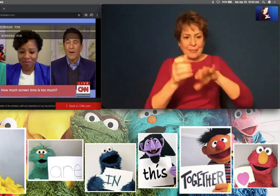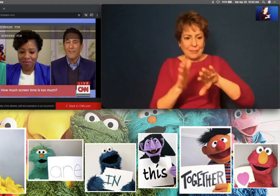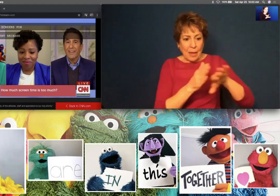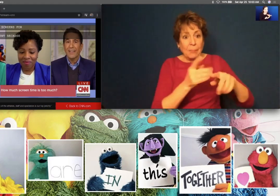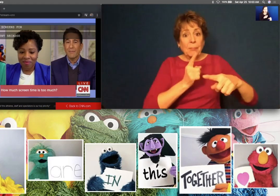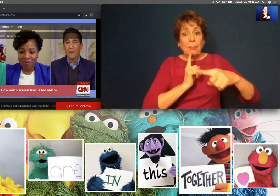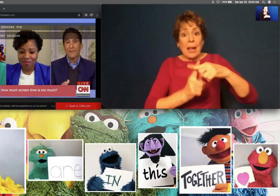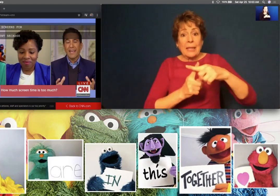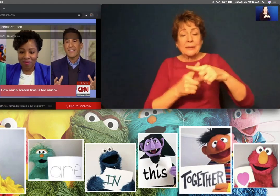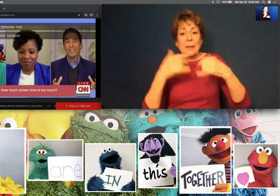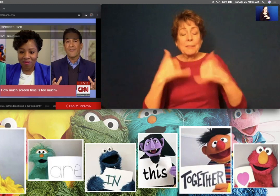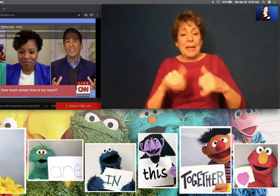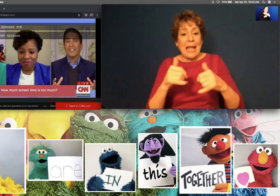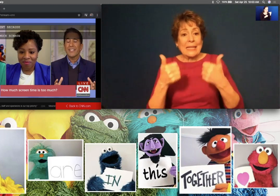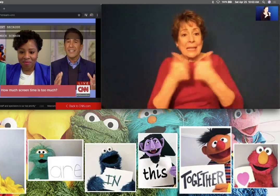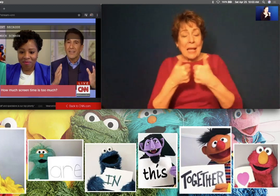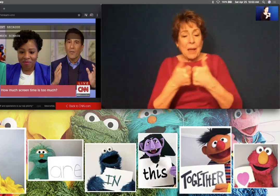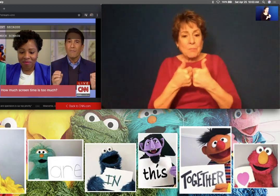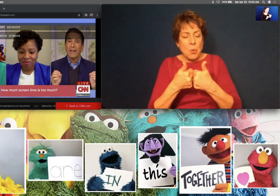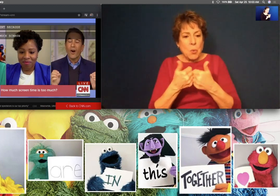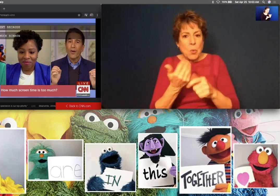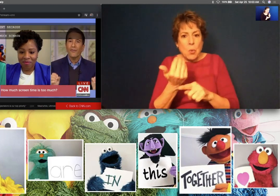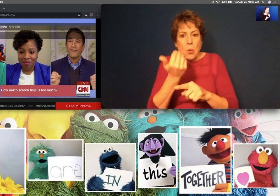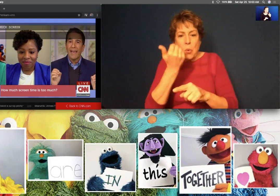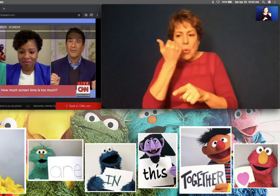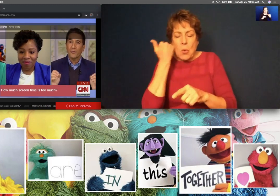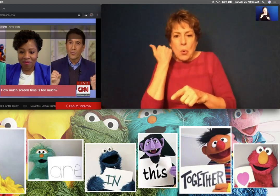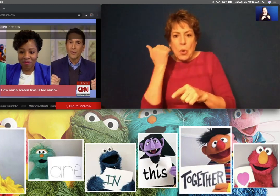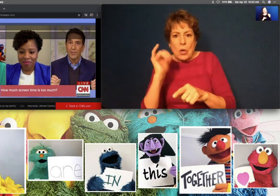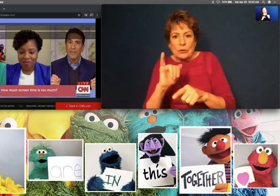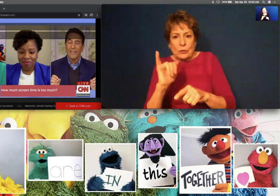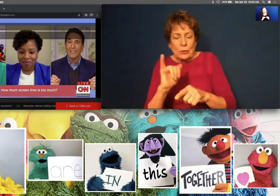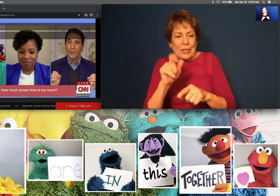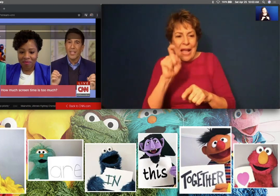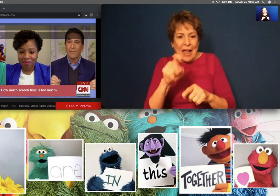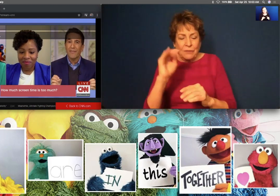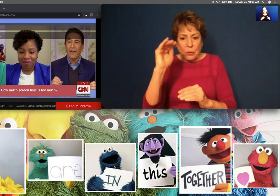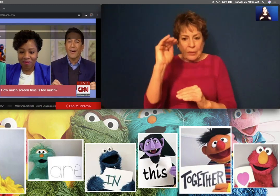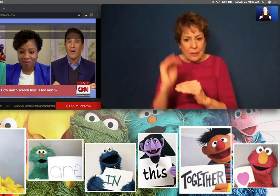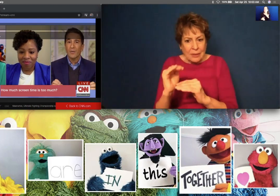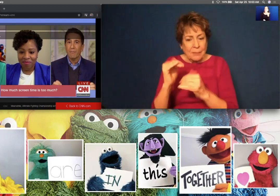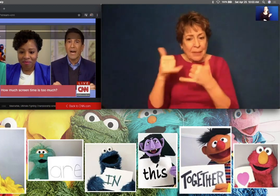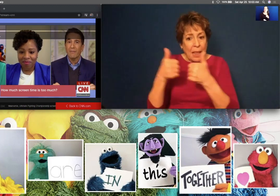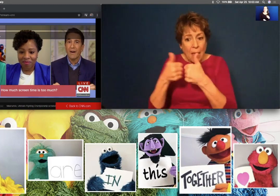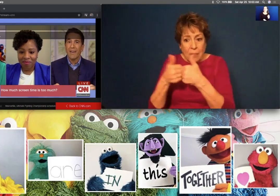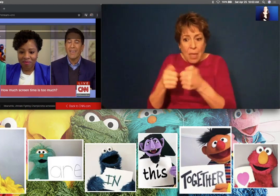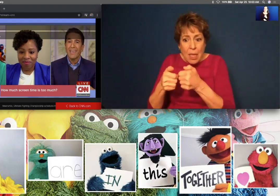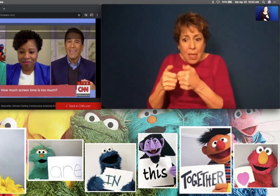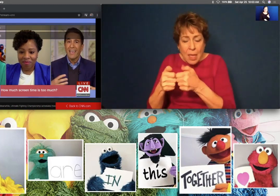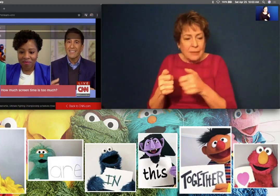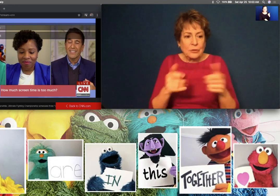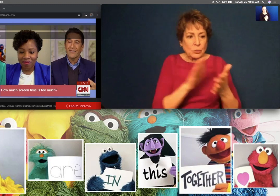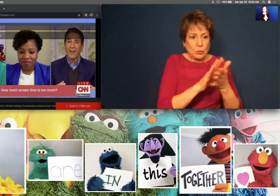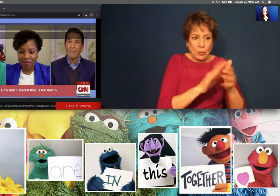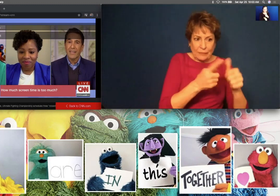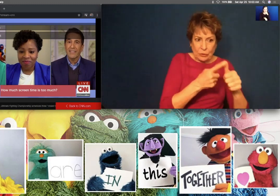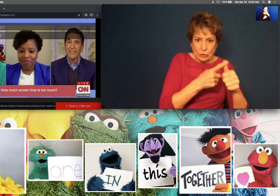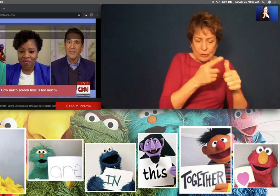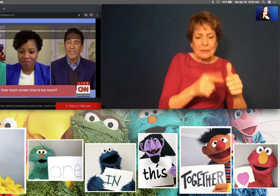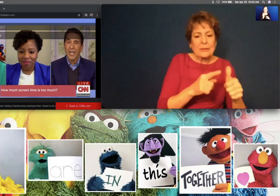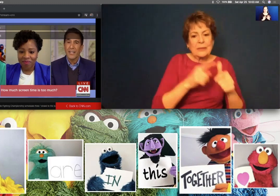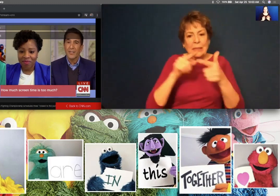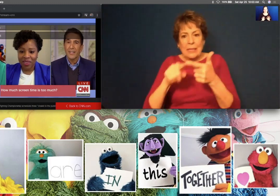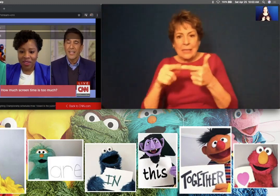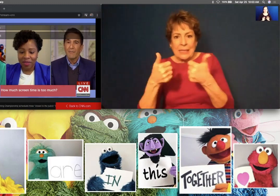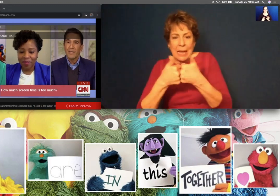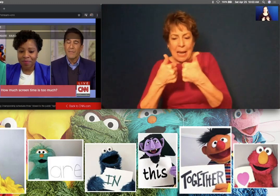balance for sure. And I told my wife, and my wife and I had this conversation, don't make hard and fast rules, because those are going to be very hard to